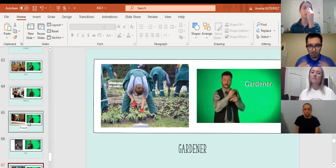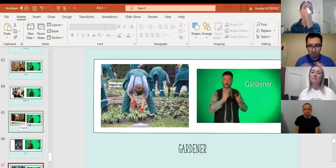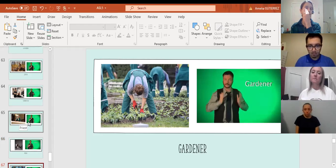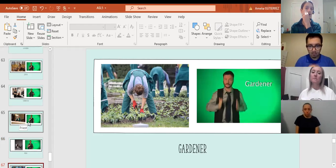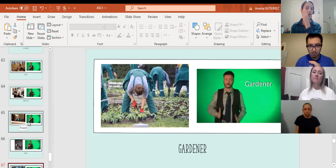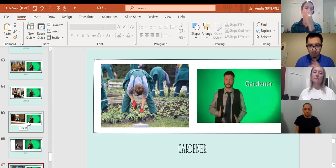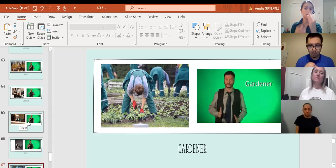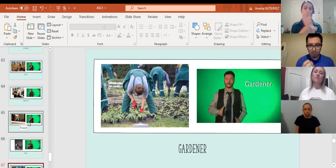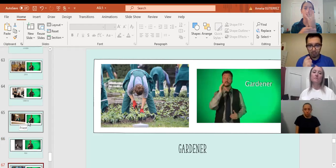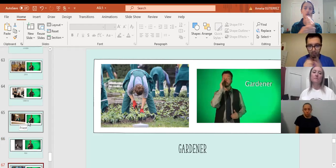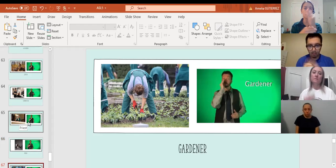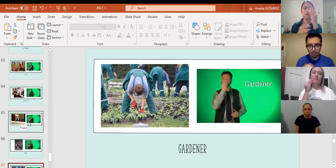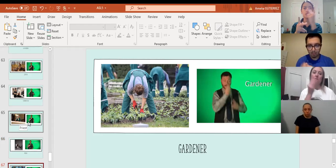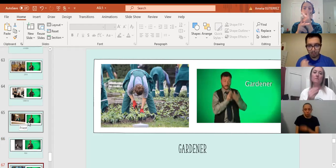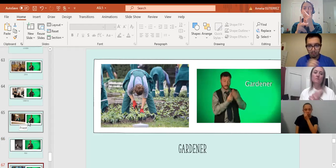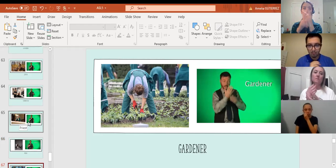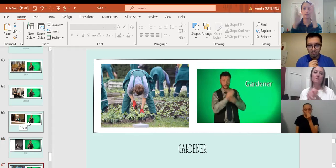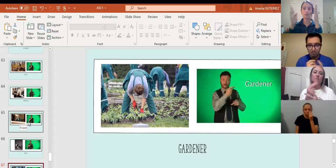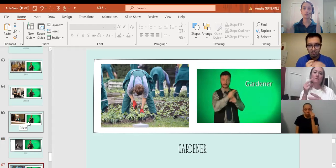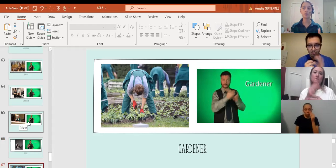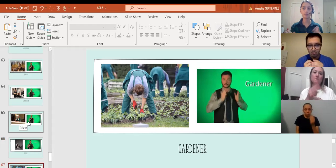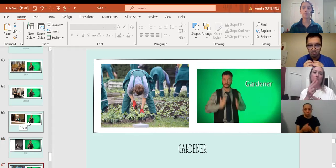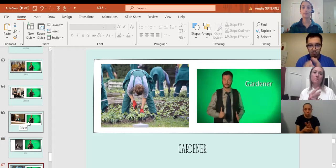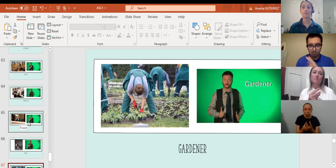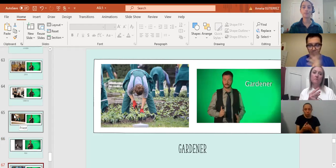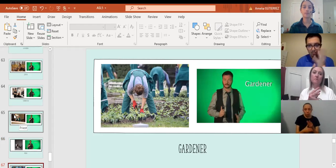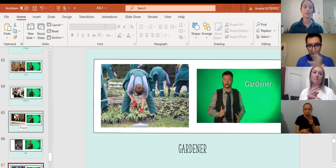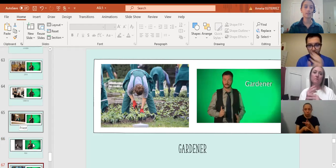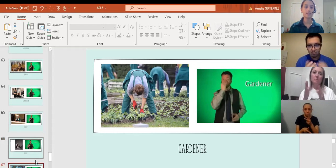So a gardener.